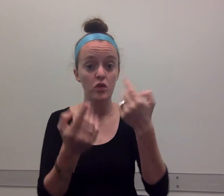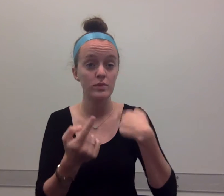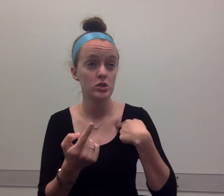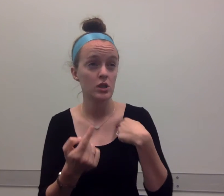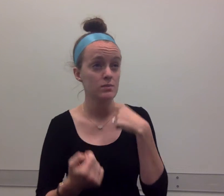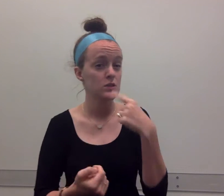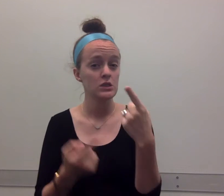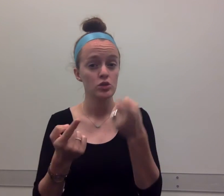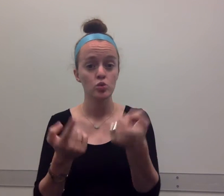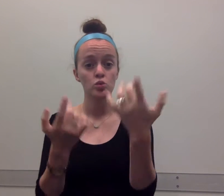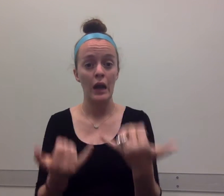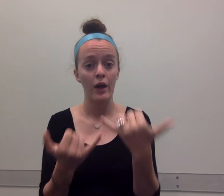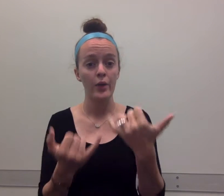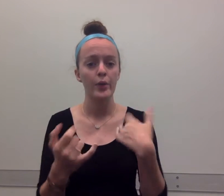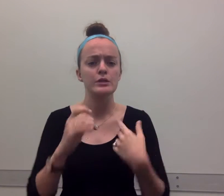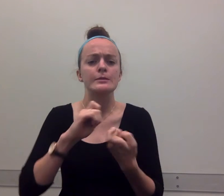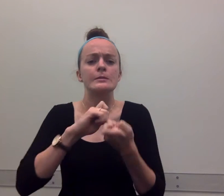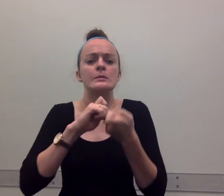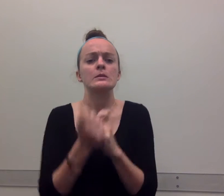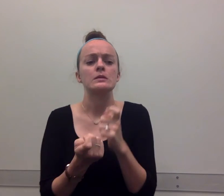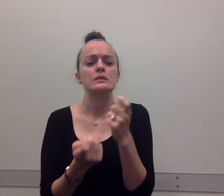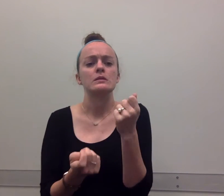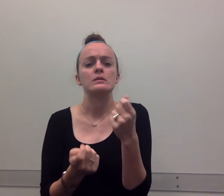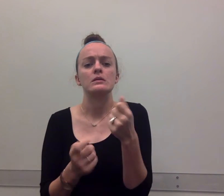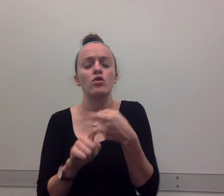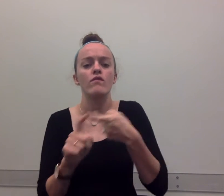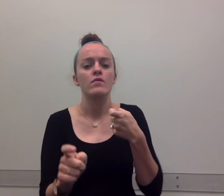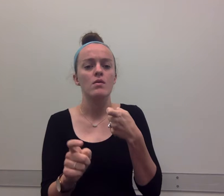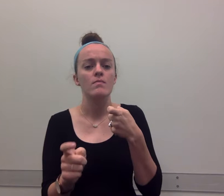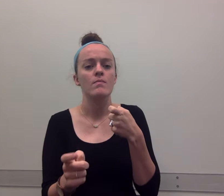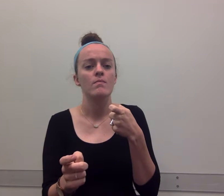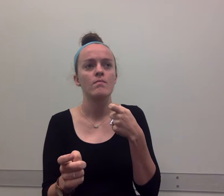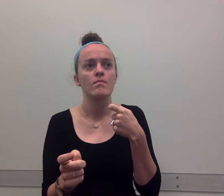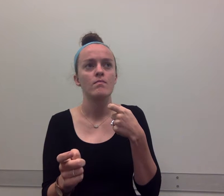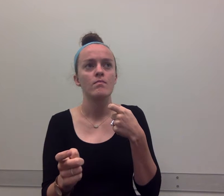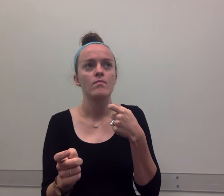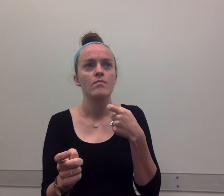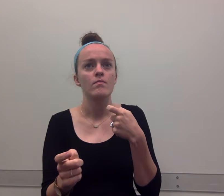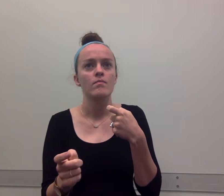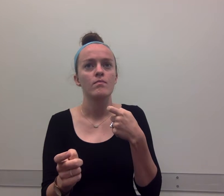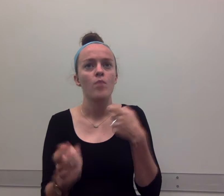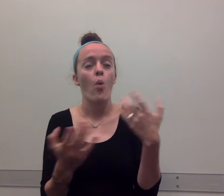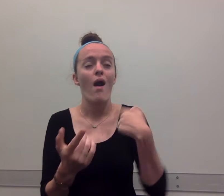you is an adaptation of the information that I have received while receiving my graduate training.